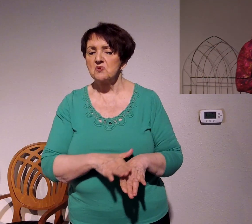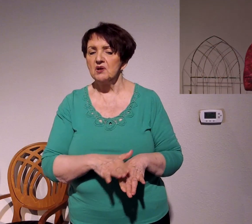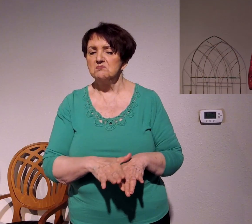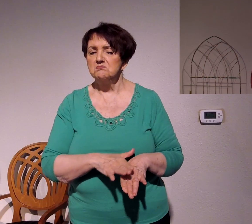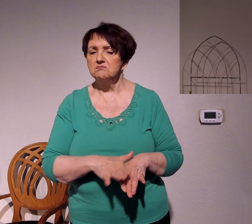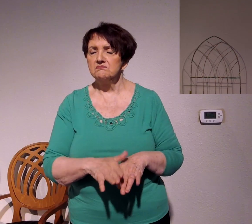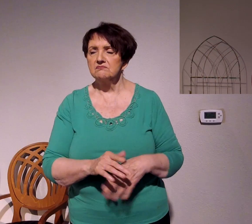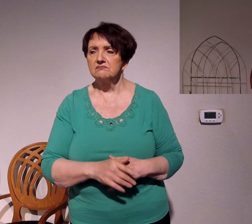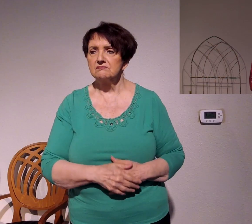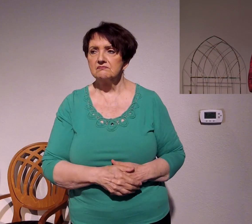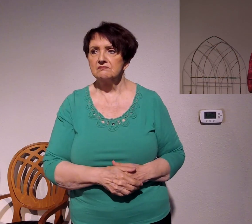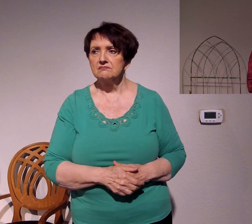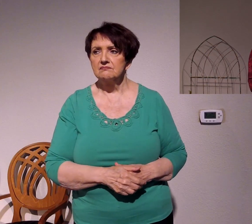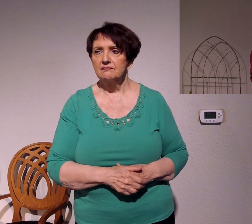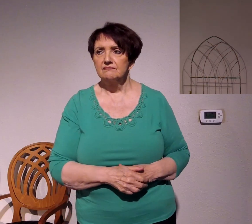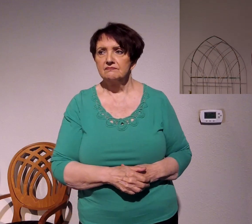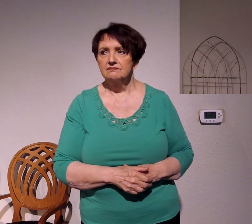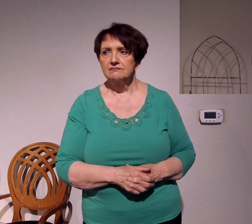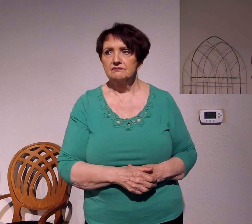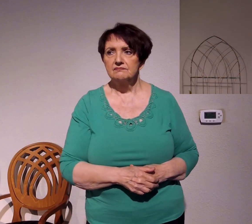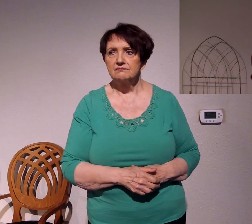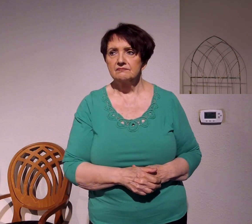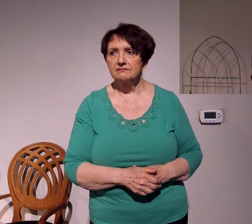Because sometimes